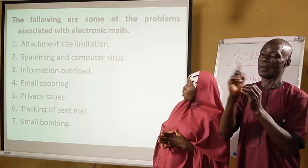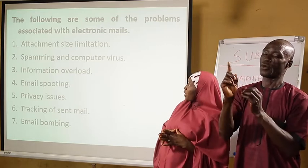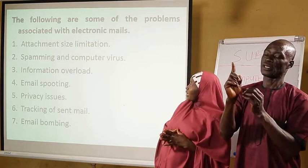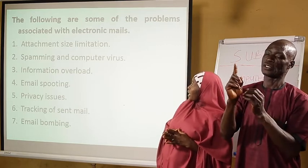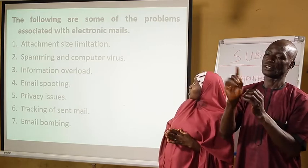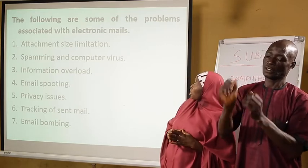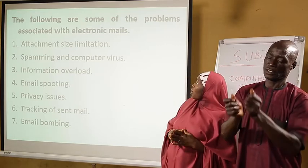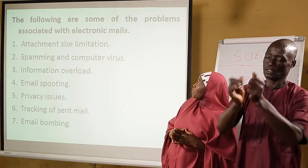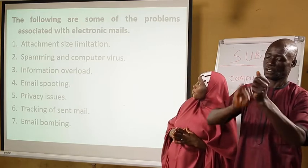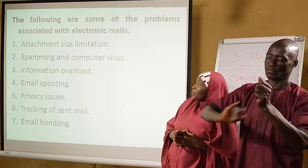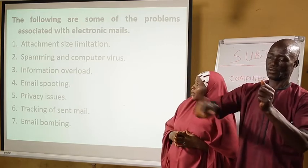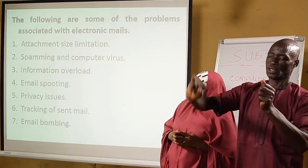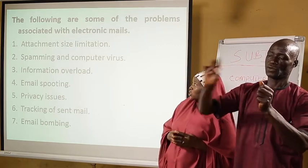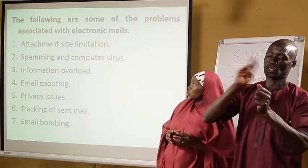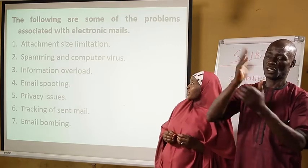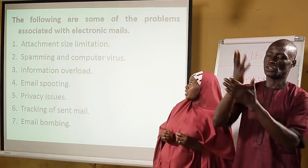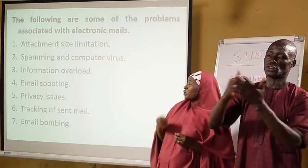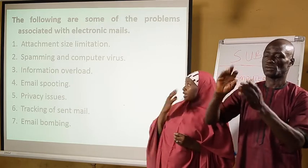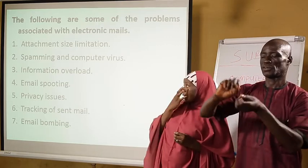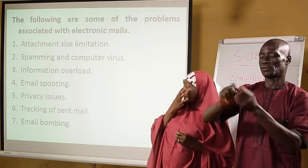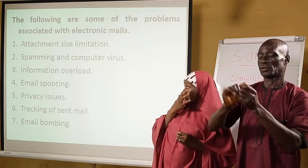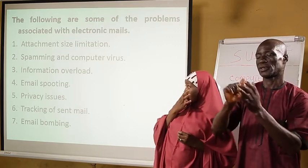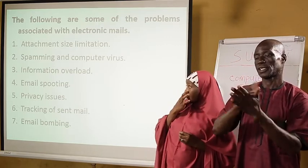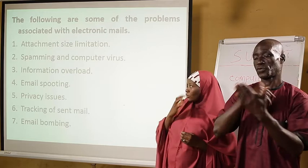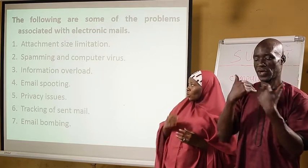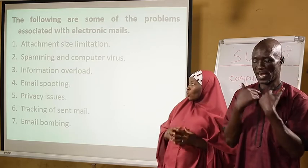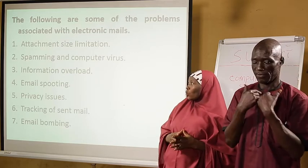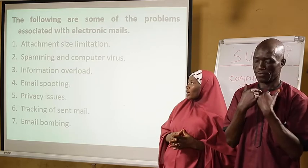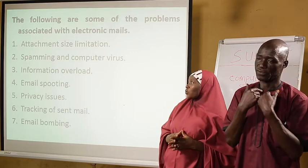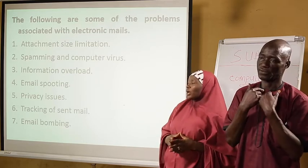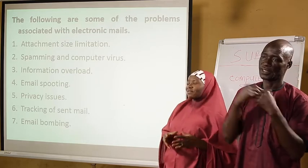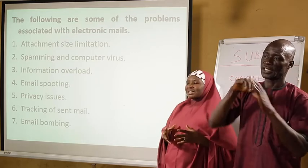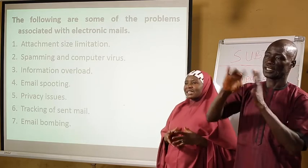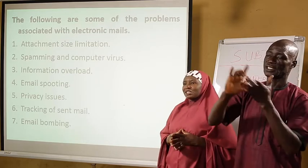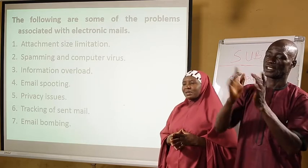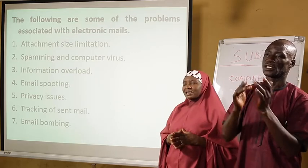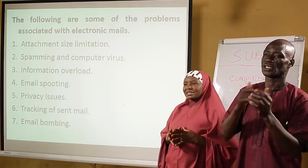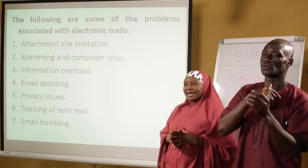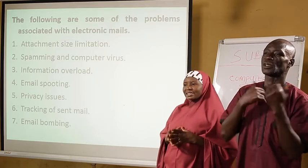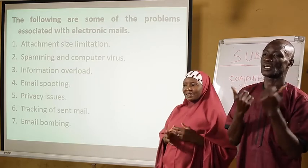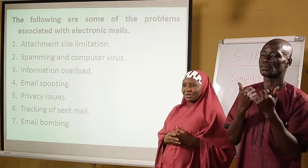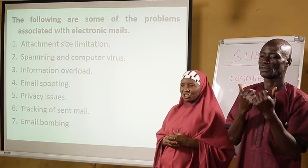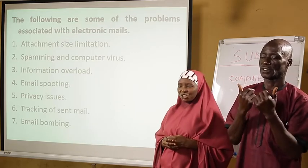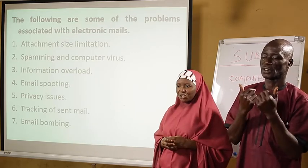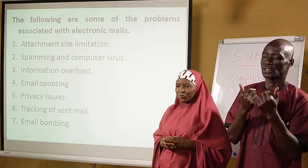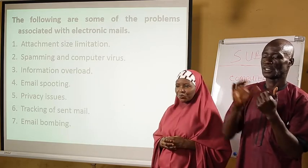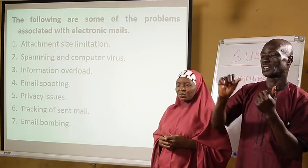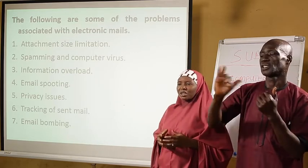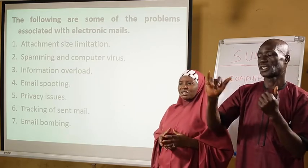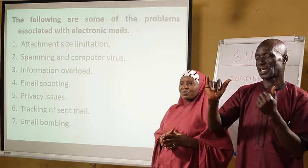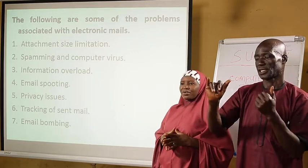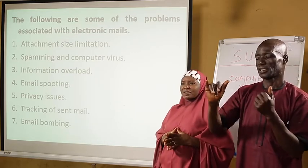the following are some of the problems associated with an email. One, we have attachment size